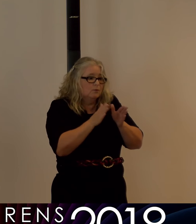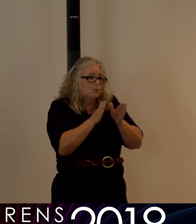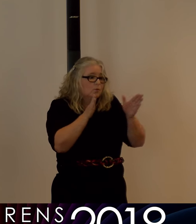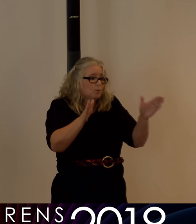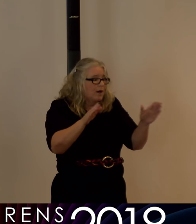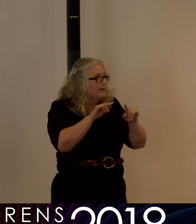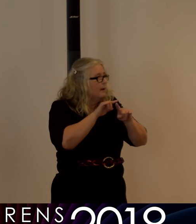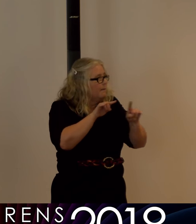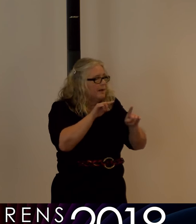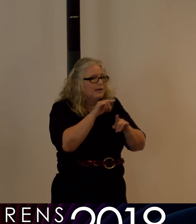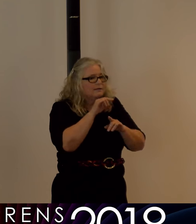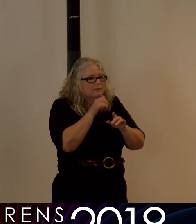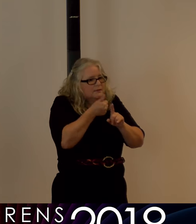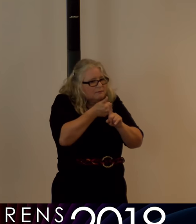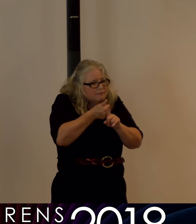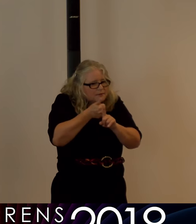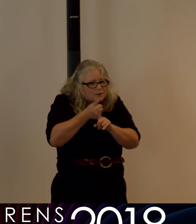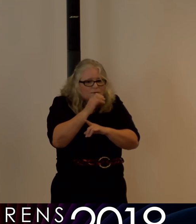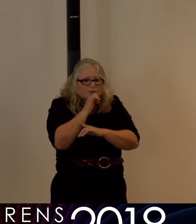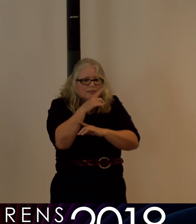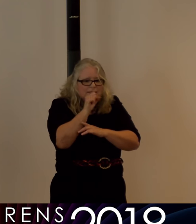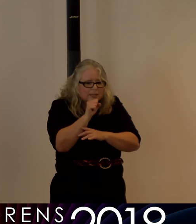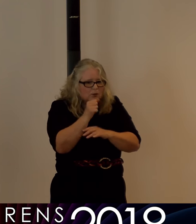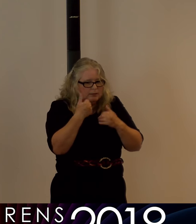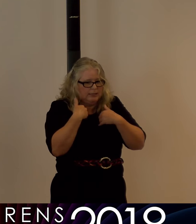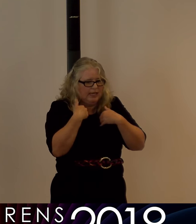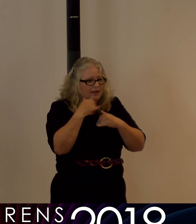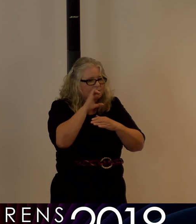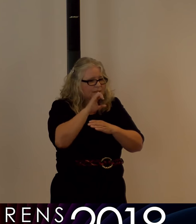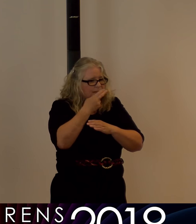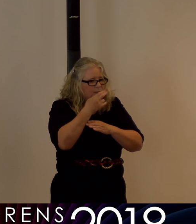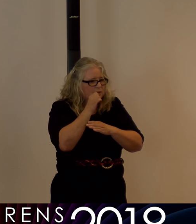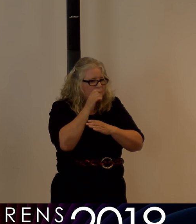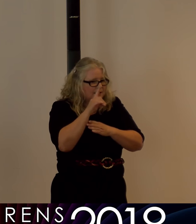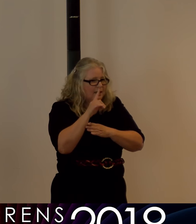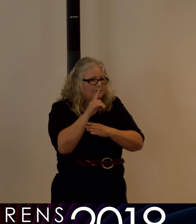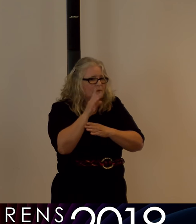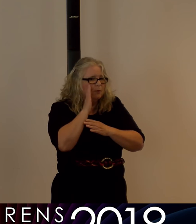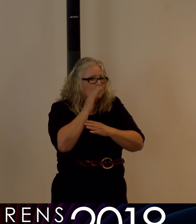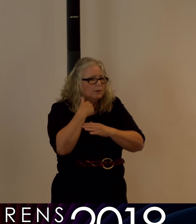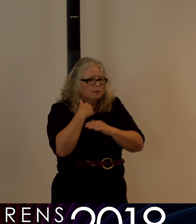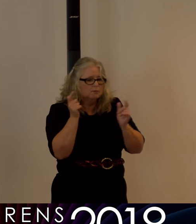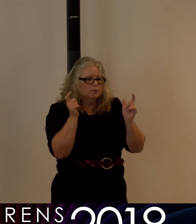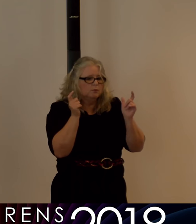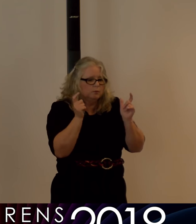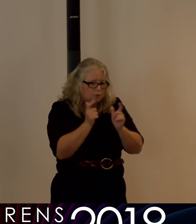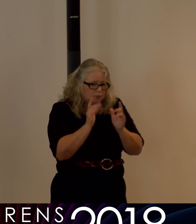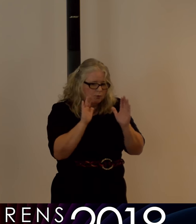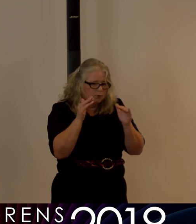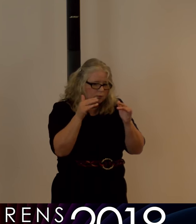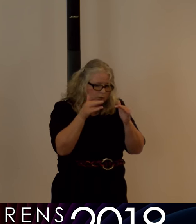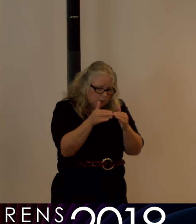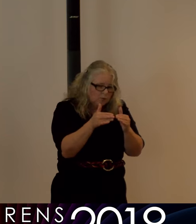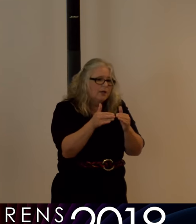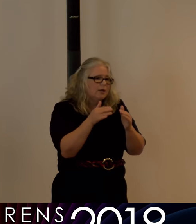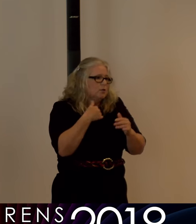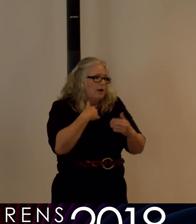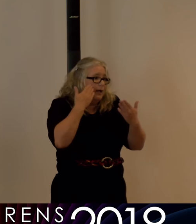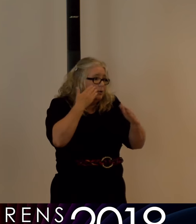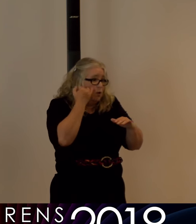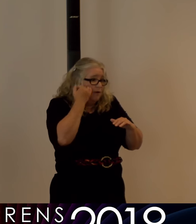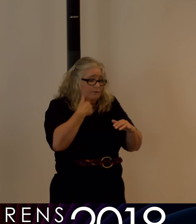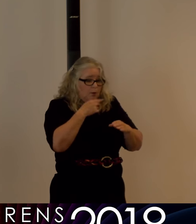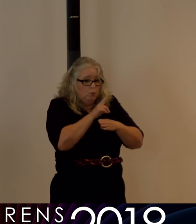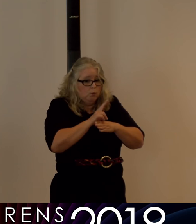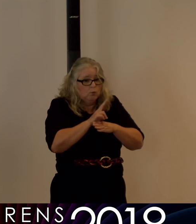that maintain expression of CHD7 become more and more restricted. So I don't know if I would use the term building block, but